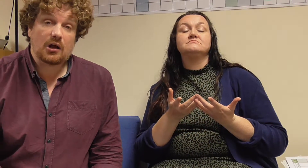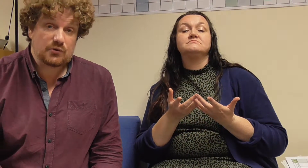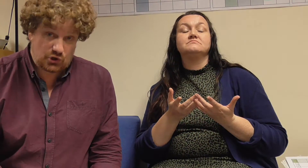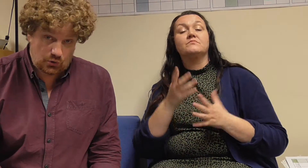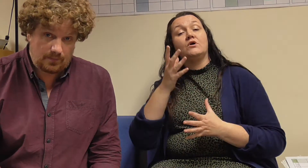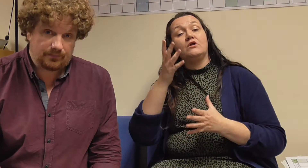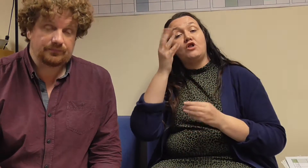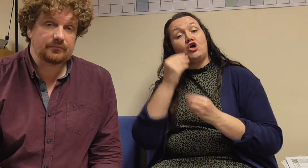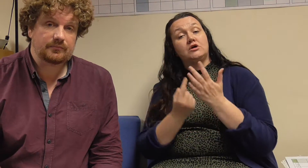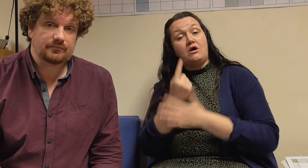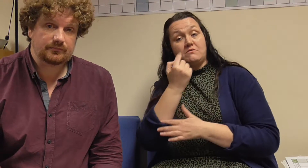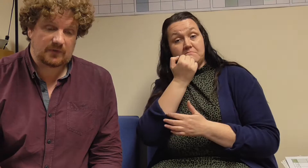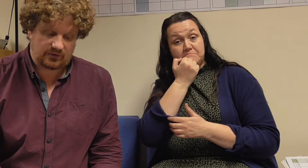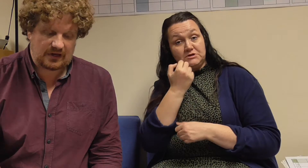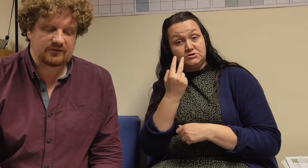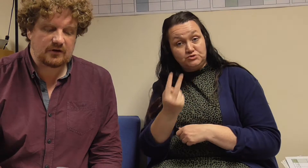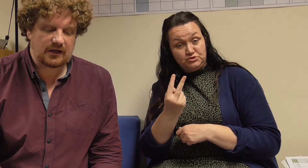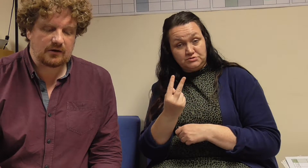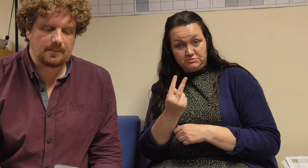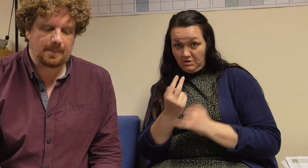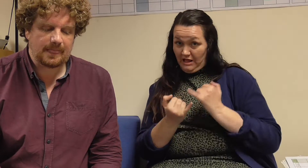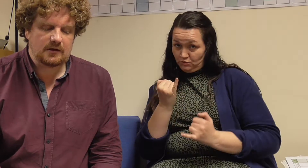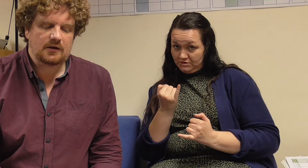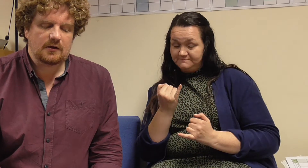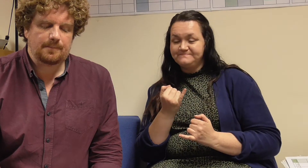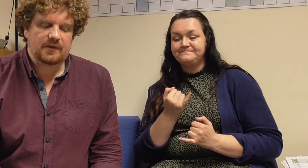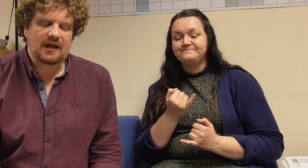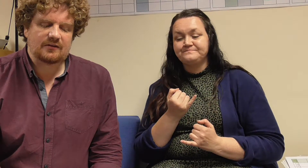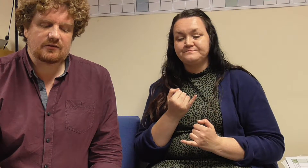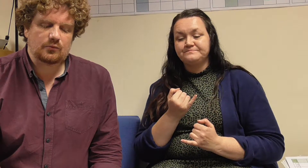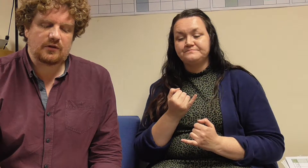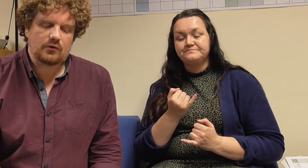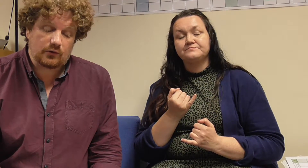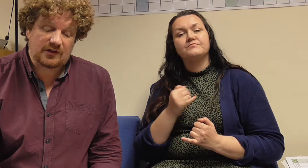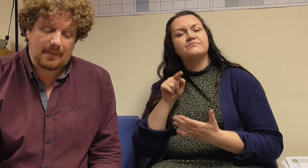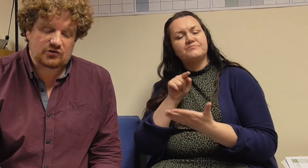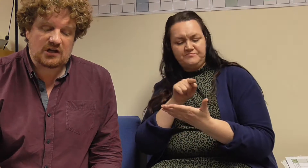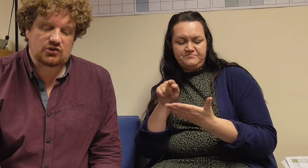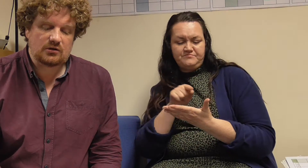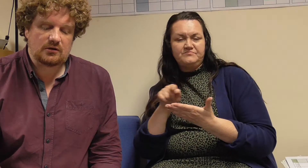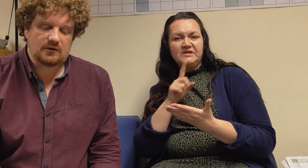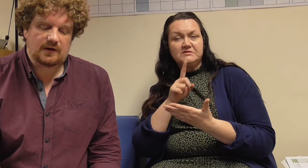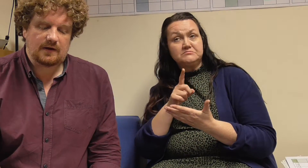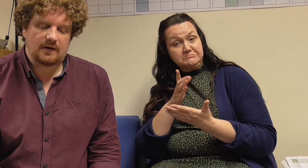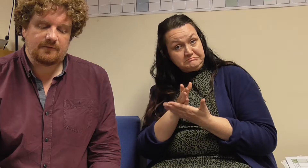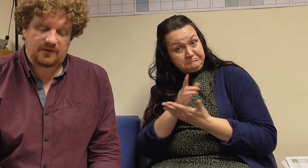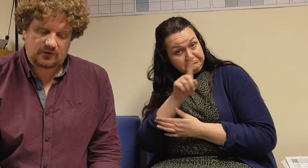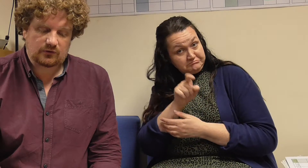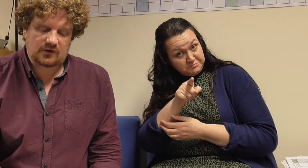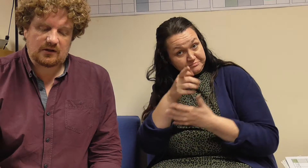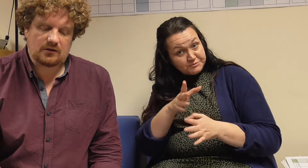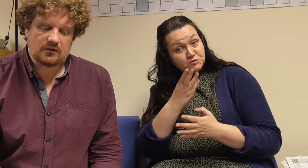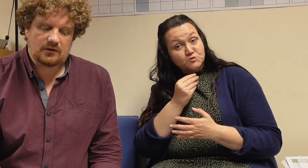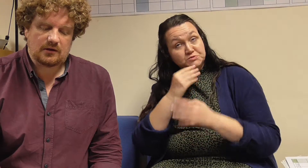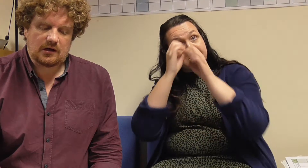Learning outcome 2, this is the last learning outcome. It asks whether you used imagination,